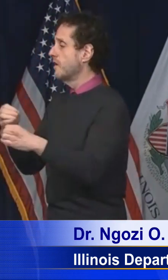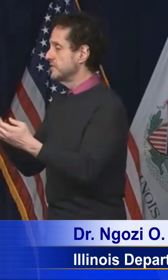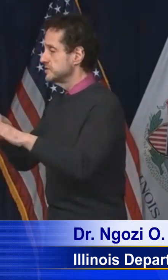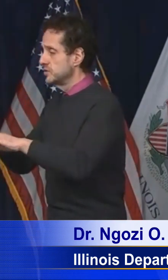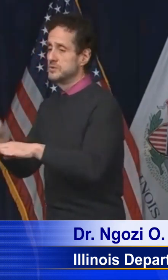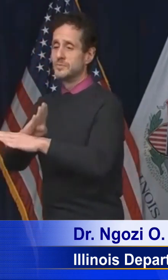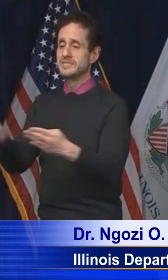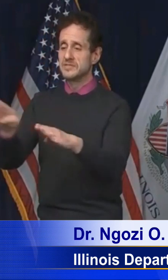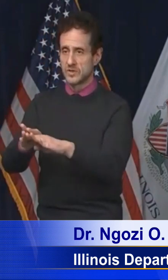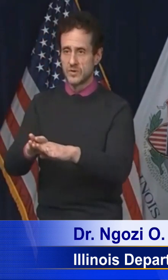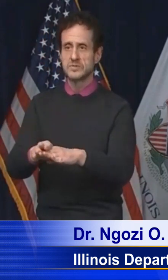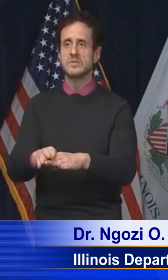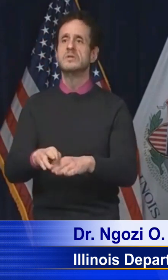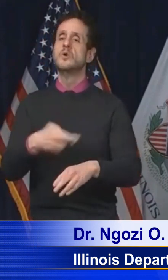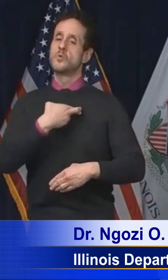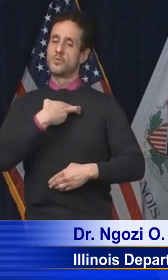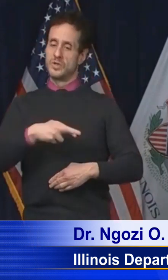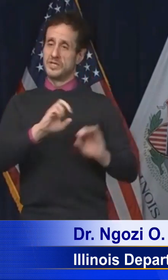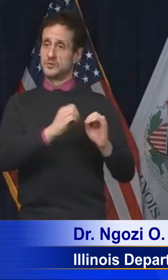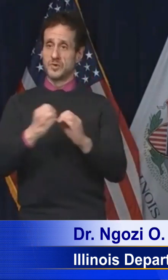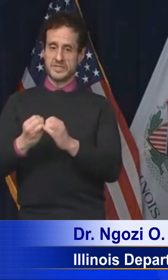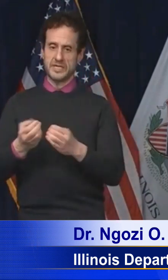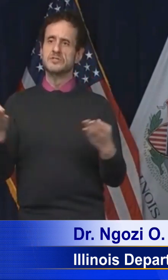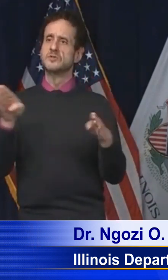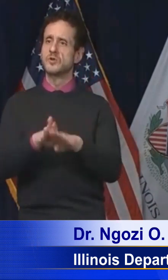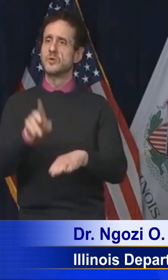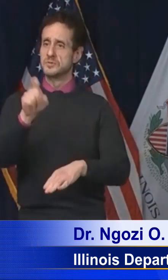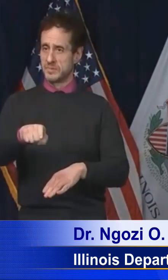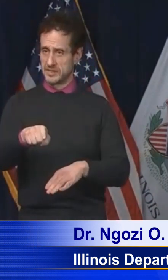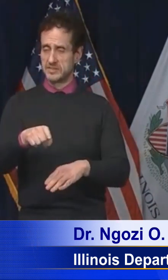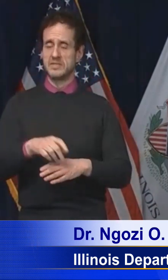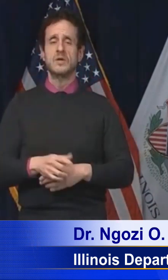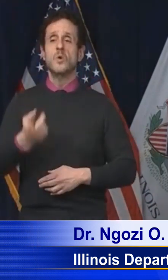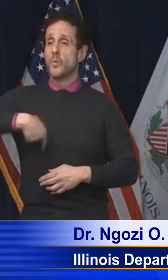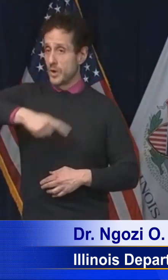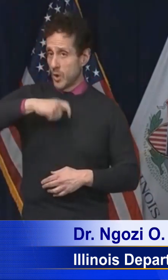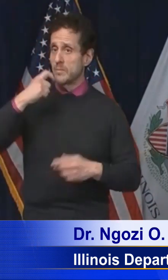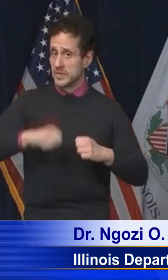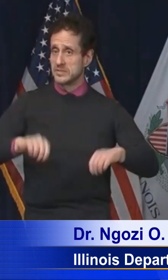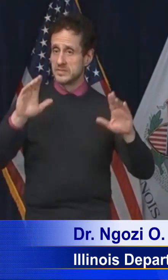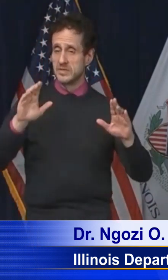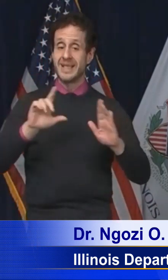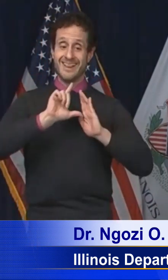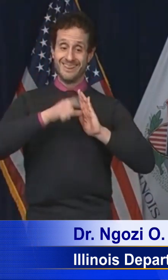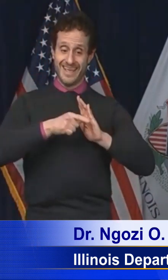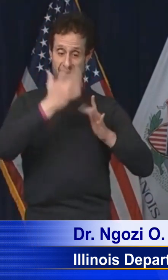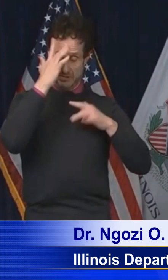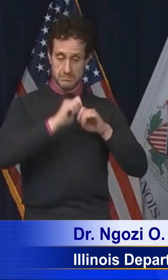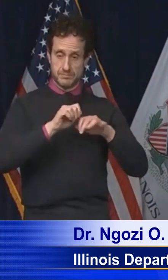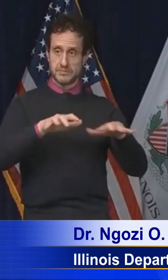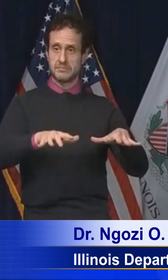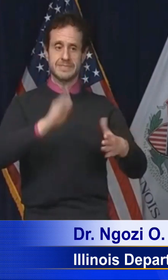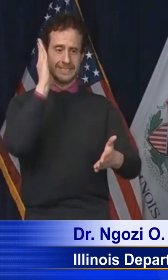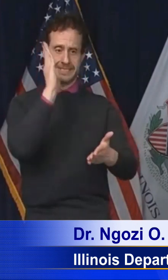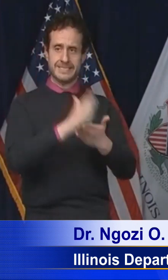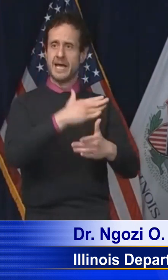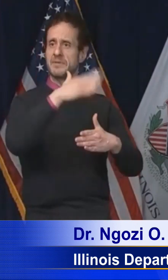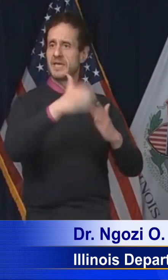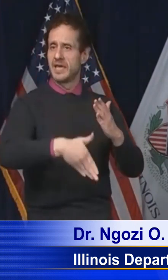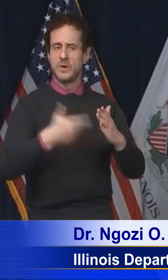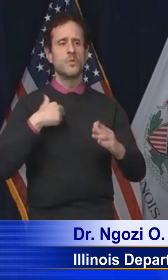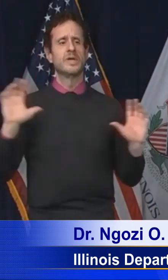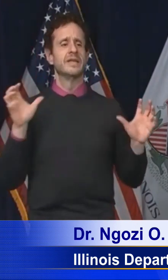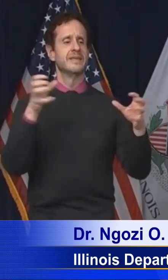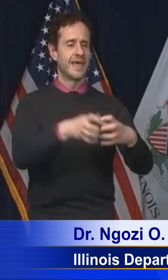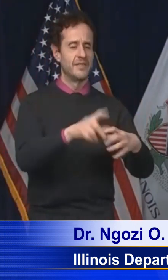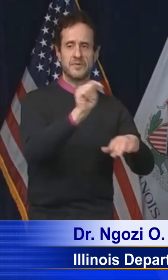do the same. We all must make this sacrifice. Then, on the other side of this pandemic, we can gather at the mosque or